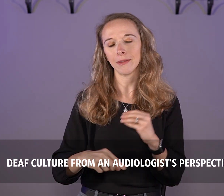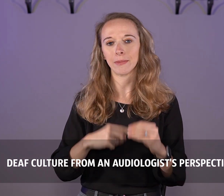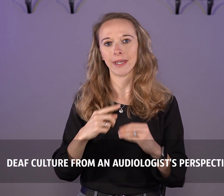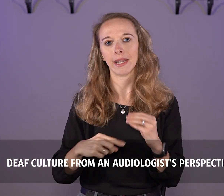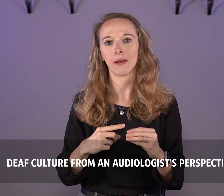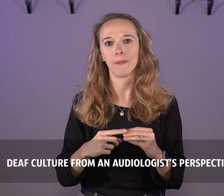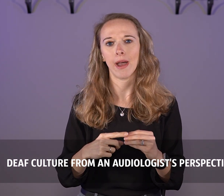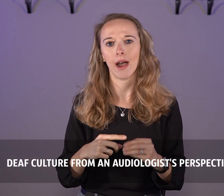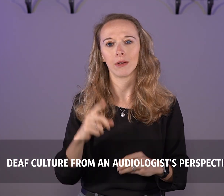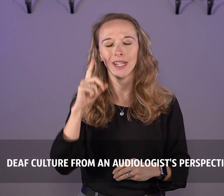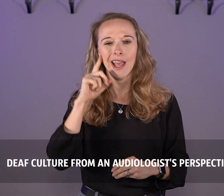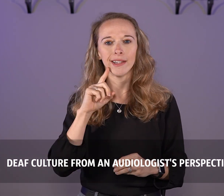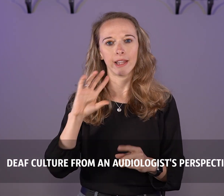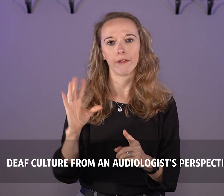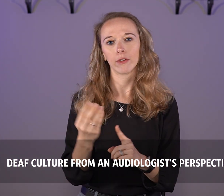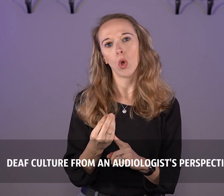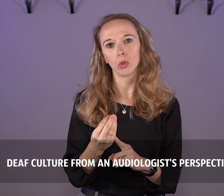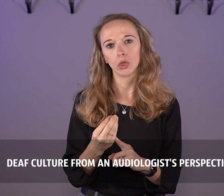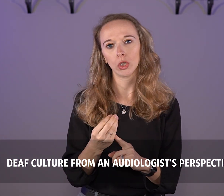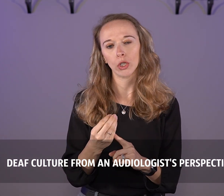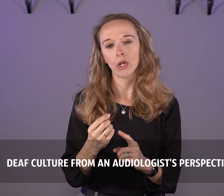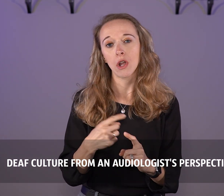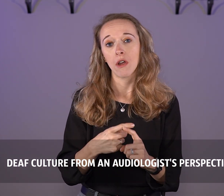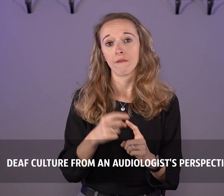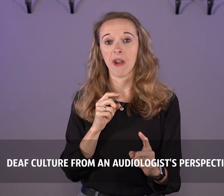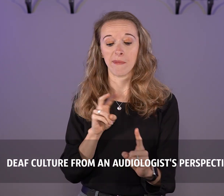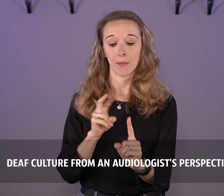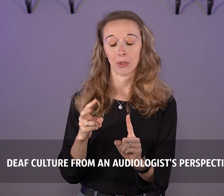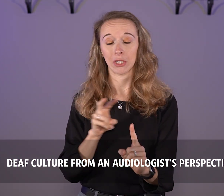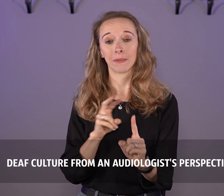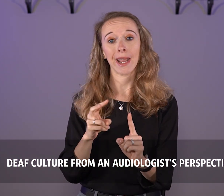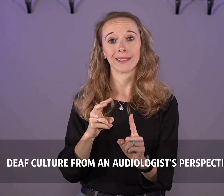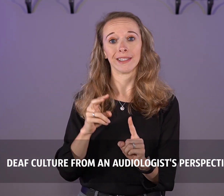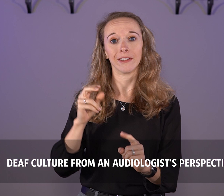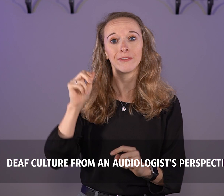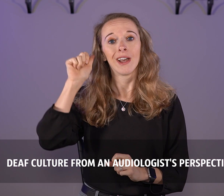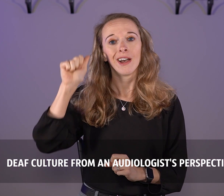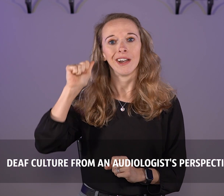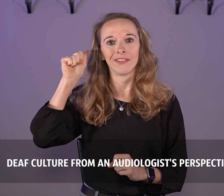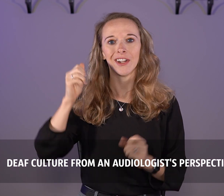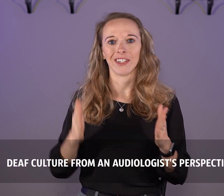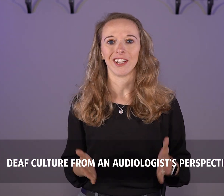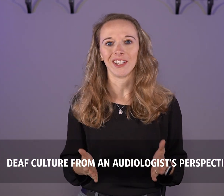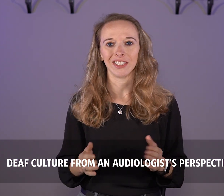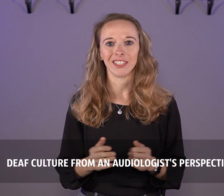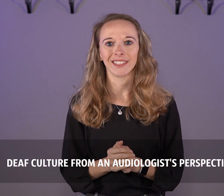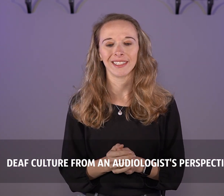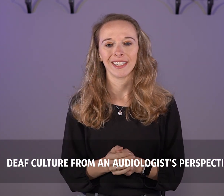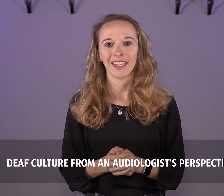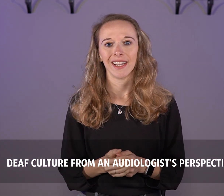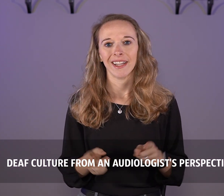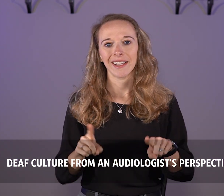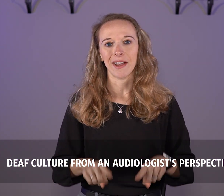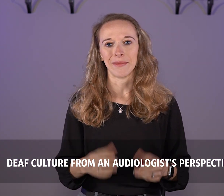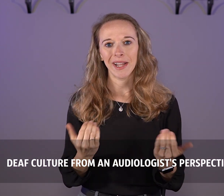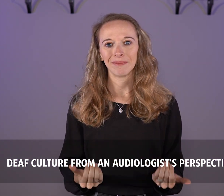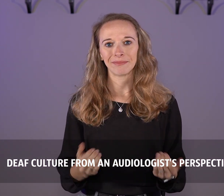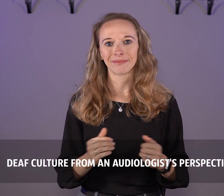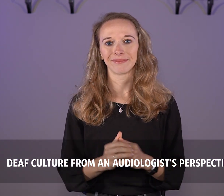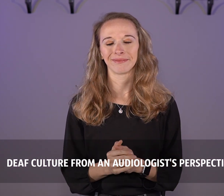bit about deaf culture from the perspective of an audiologist. Coming up.